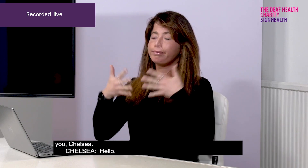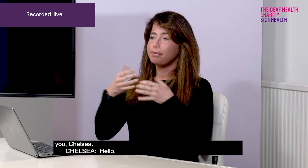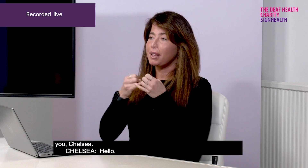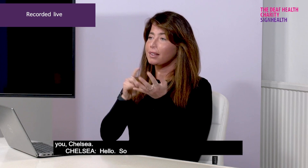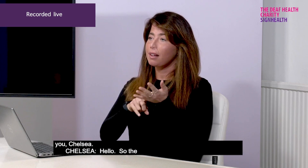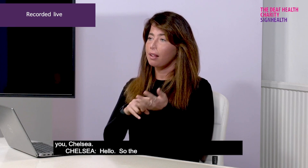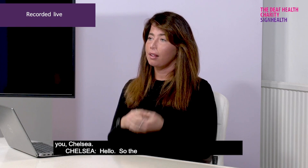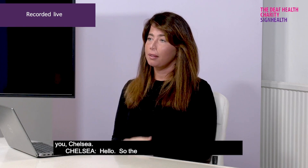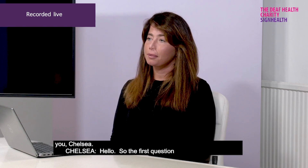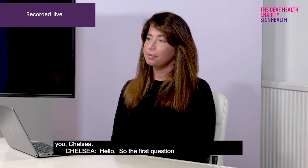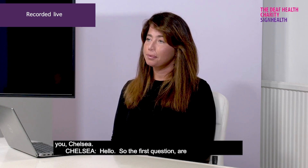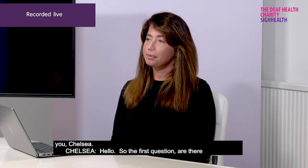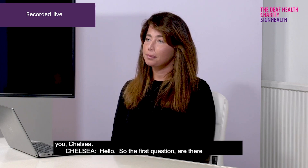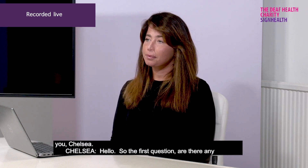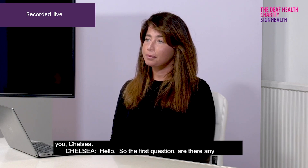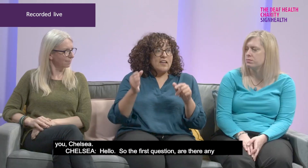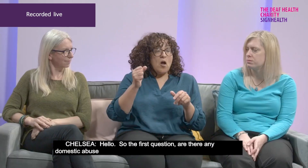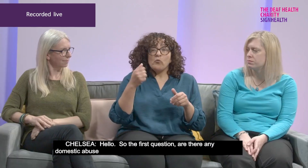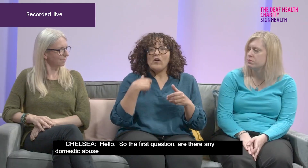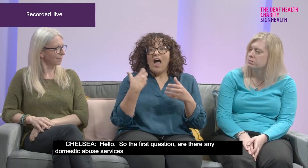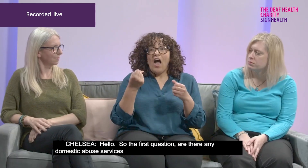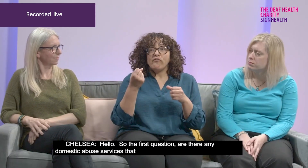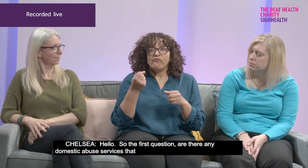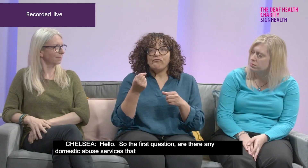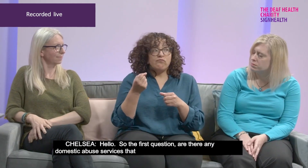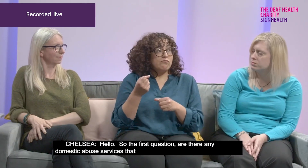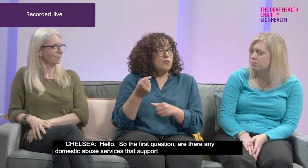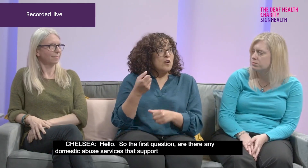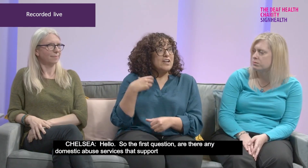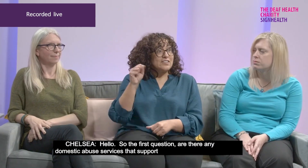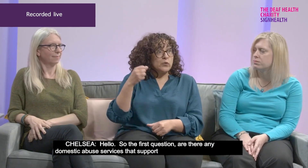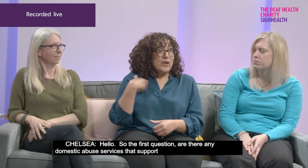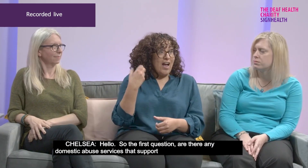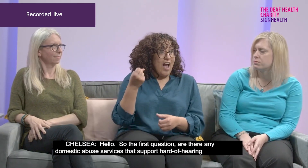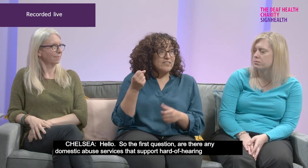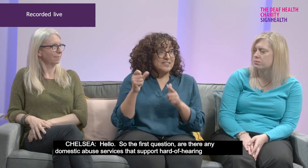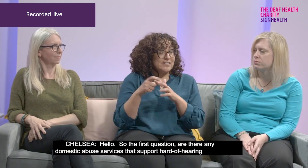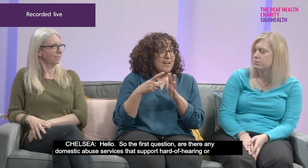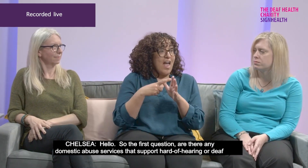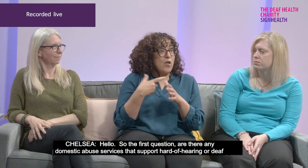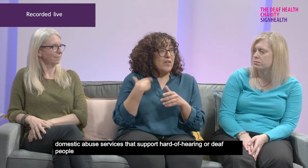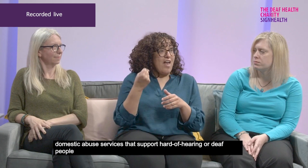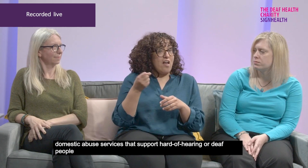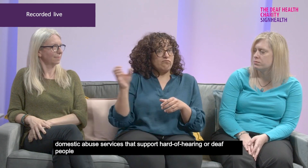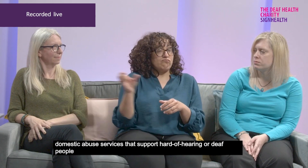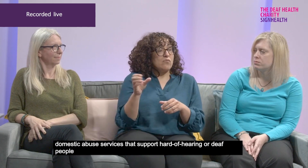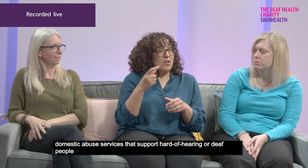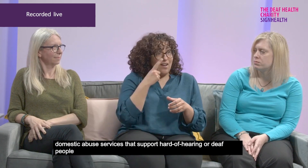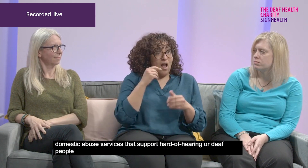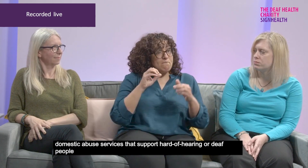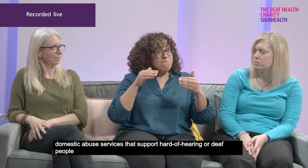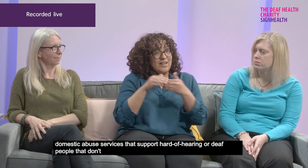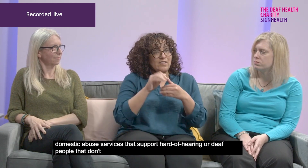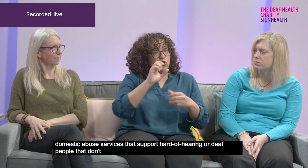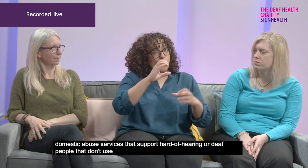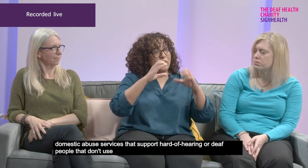Hello. So the first question, are there any domestic abuse services that support hard of hearing or deaf people that don't use BSL?